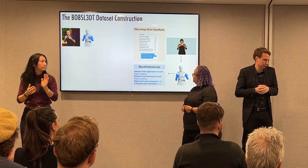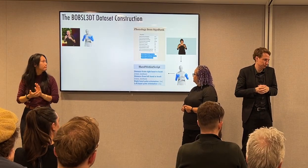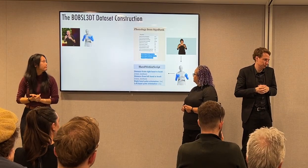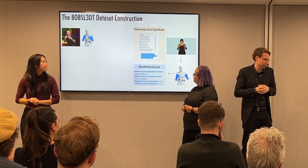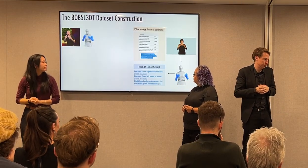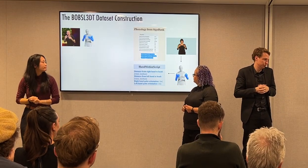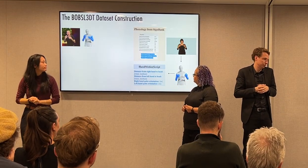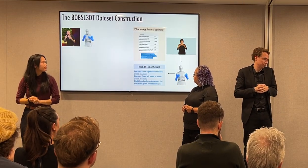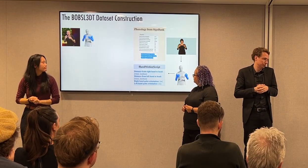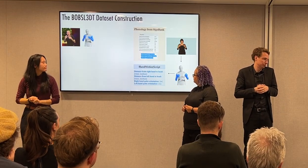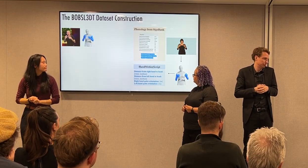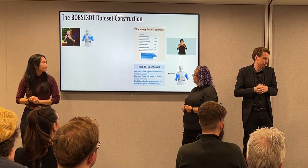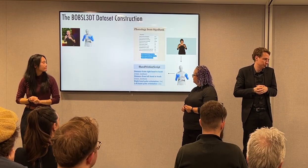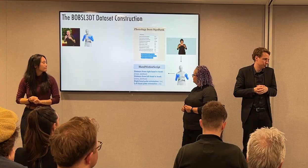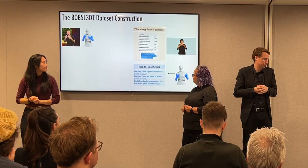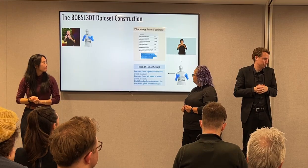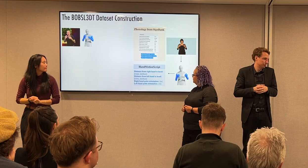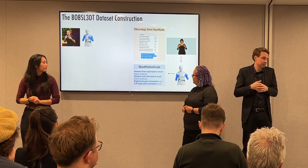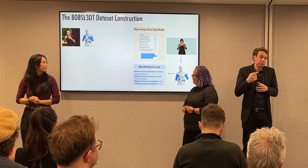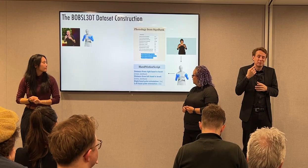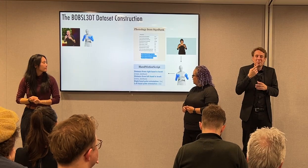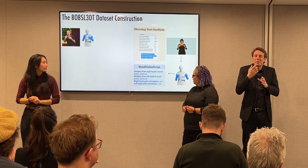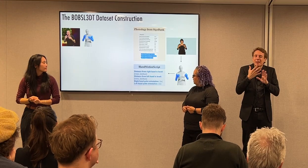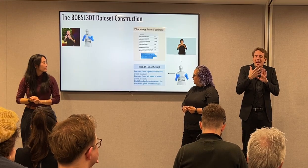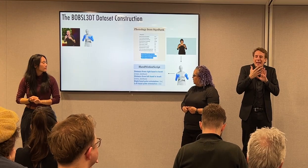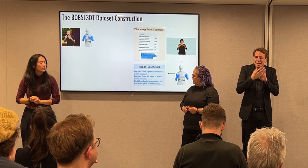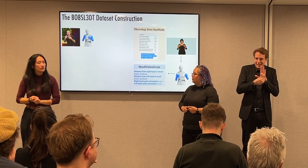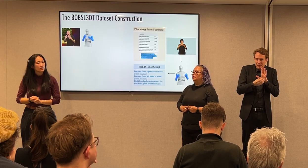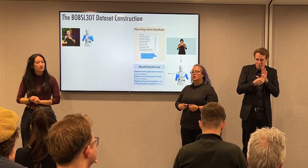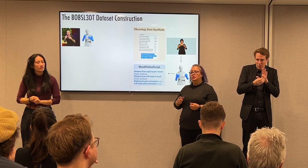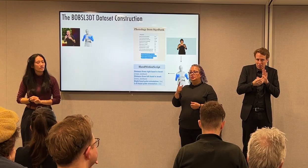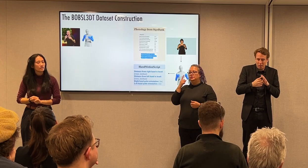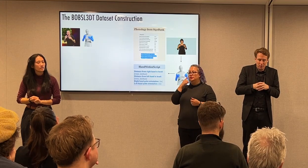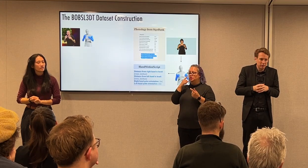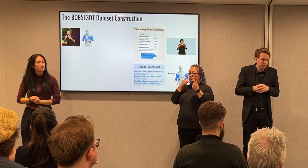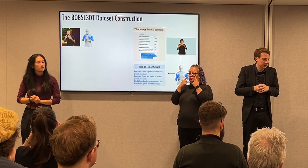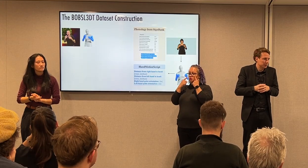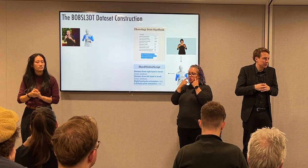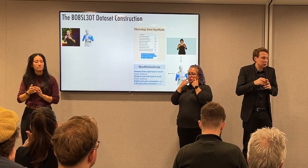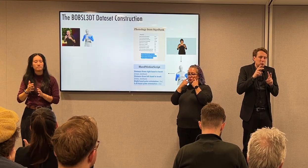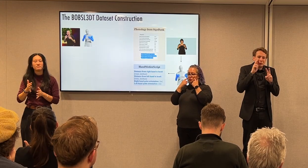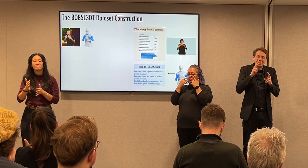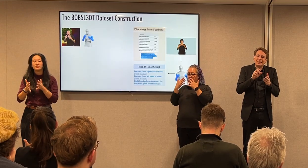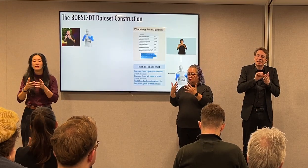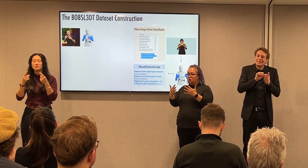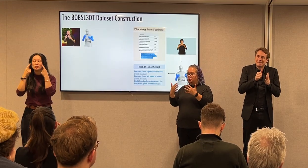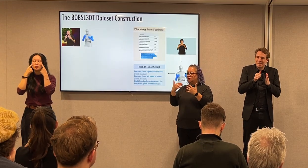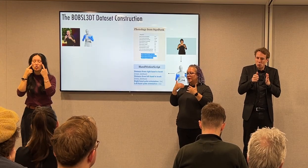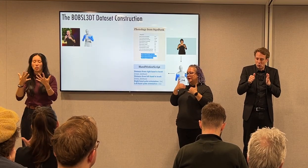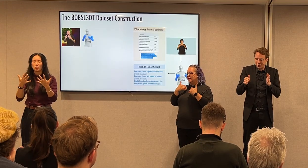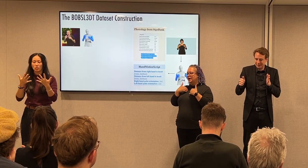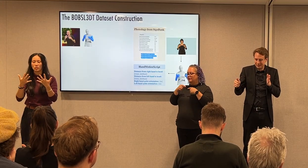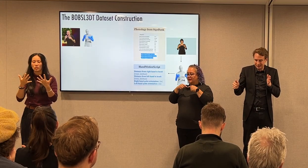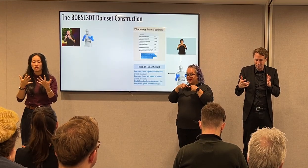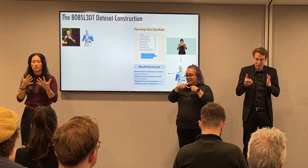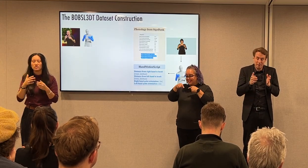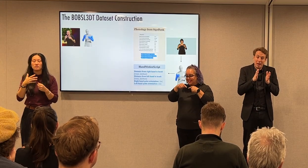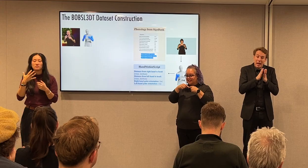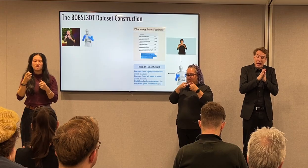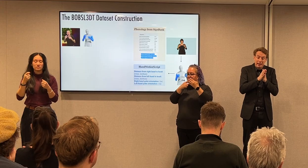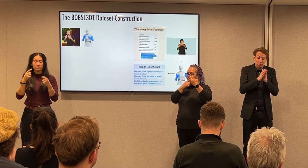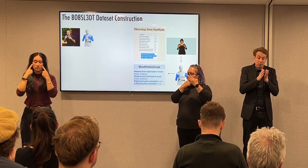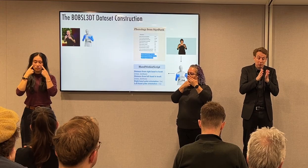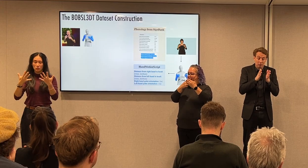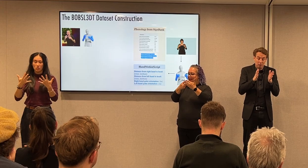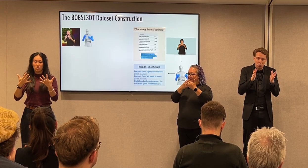So here, for instance, for the sign show, you will have the sequence that's the distance between the hand and